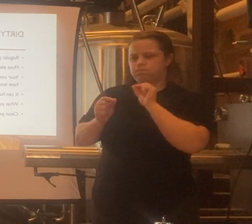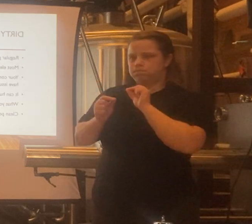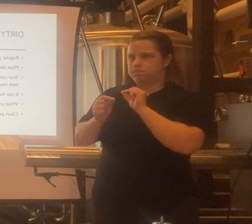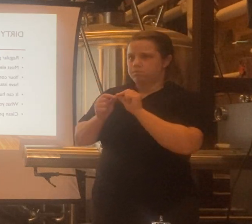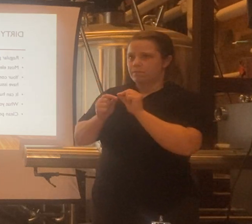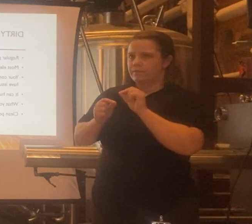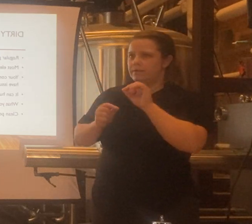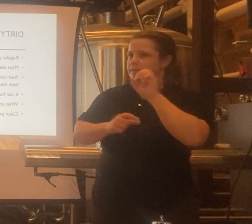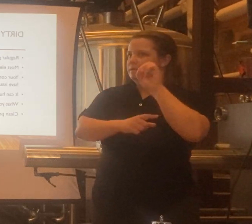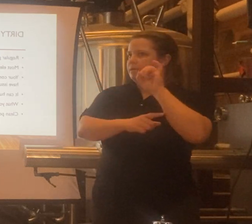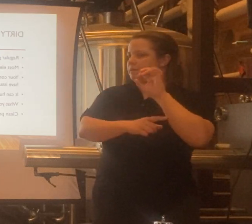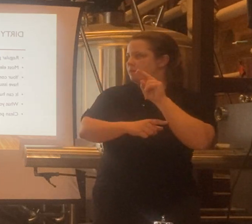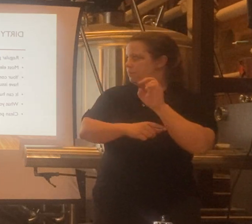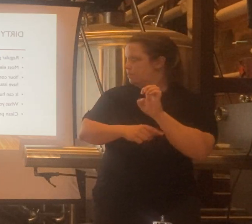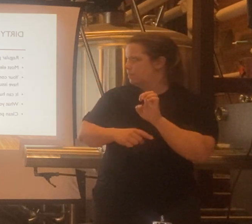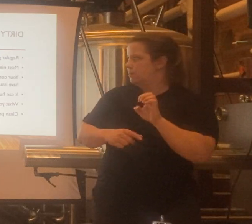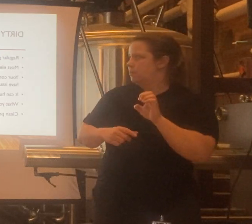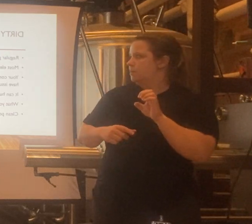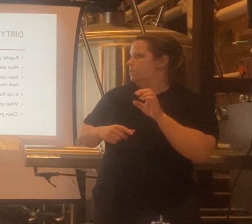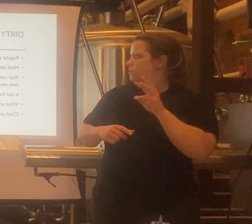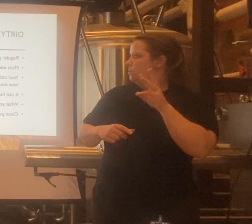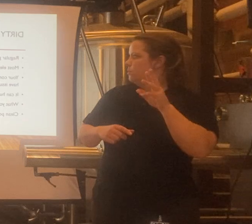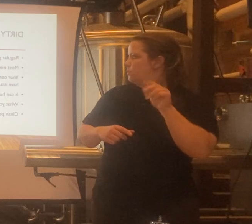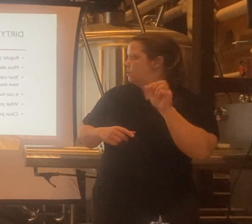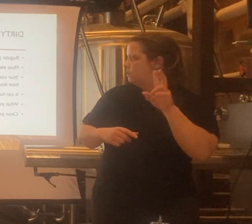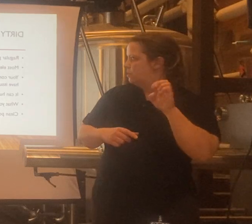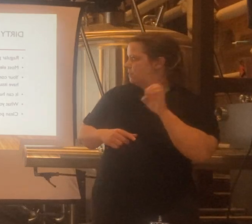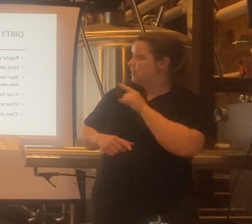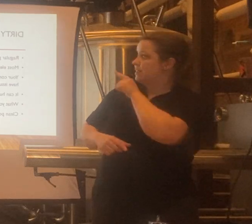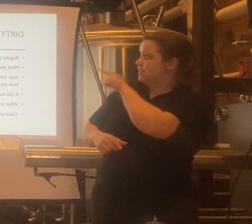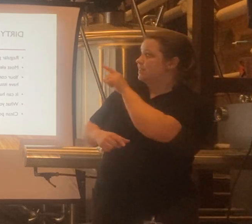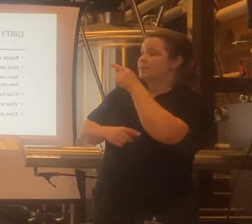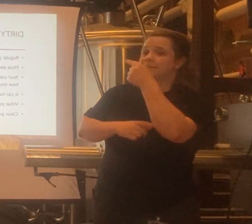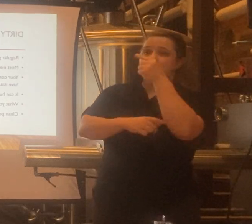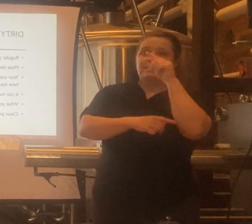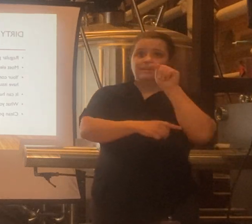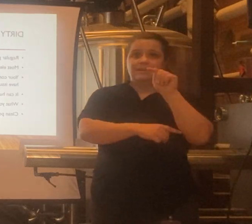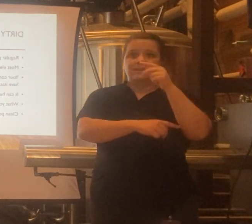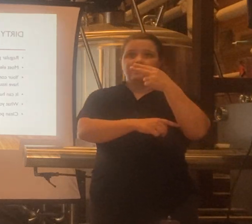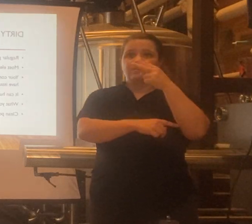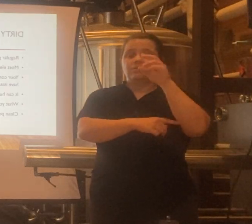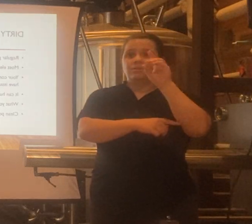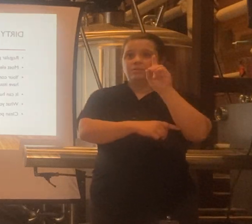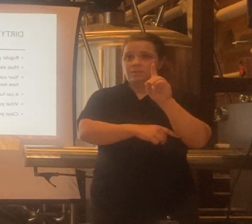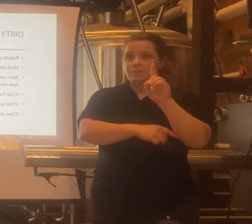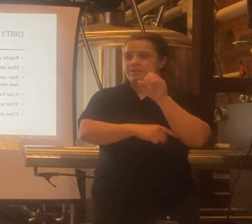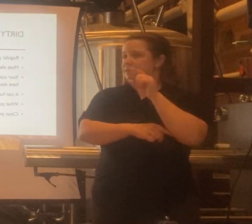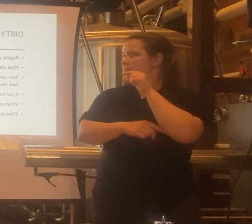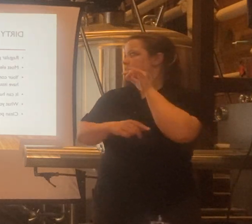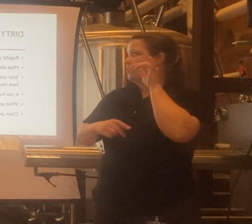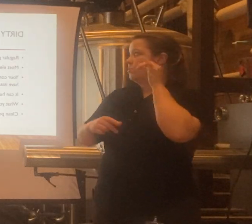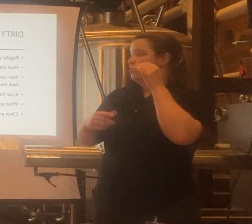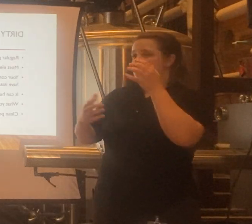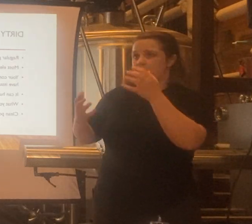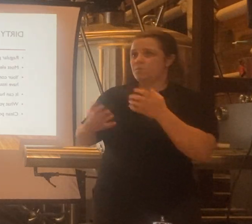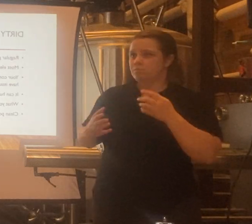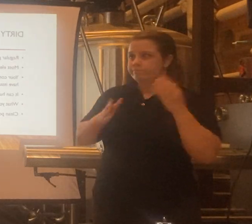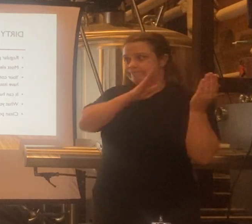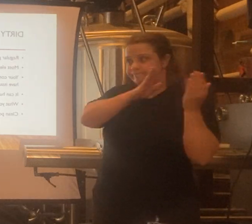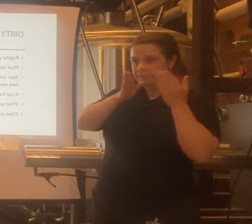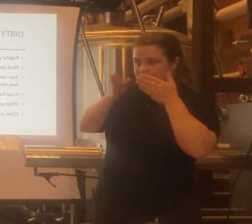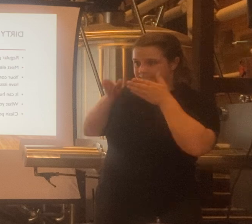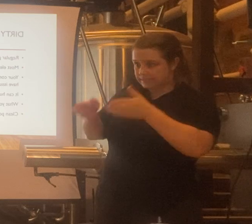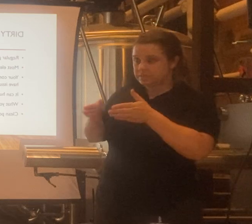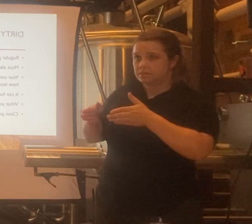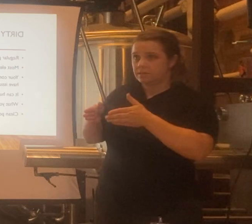THD less than 10 or whatever. That's the thing you want to pay attention to when you're buying a generator. And again, your computer equipment do